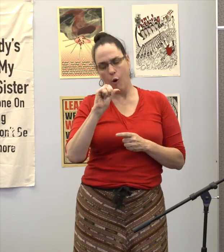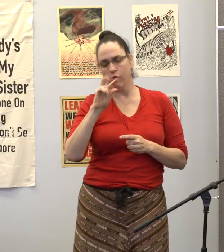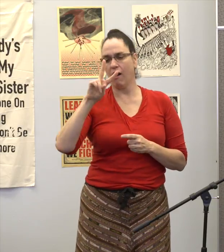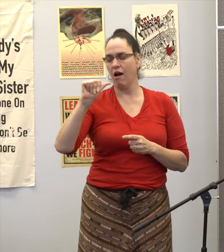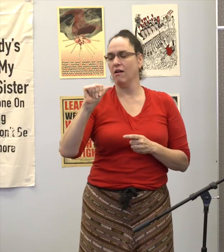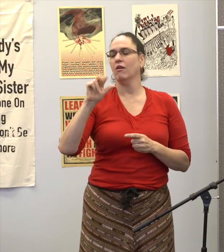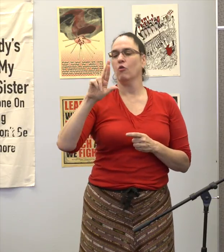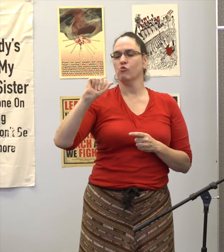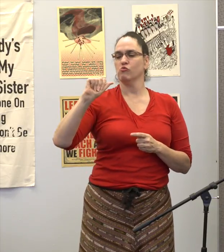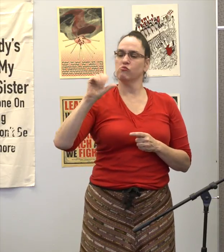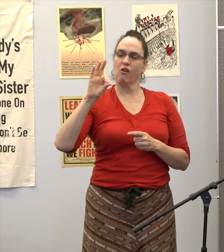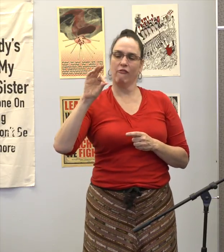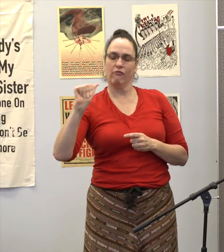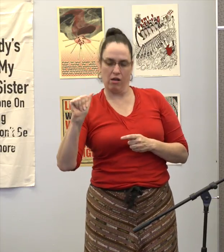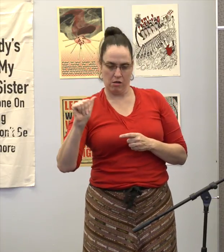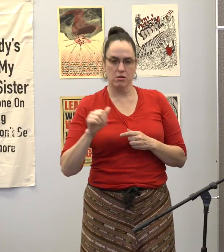In the New Testament,